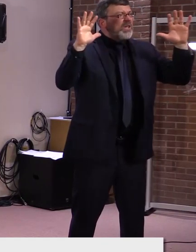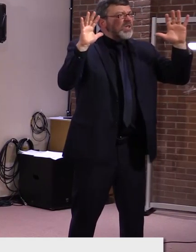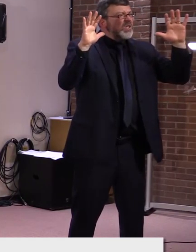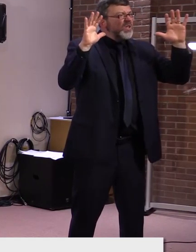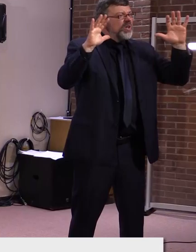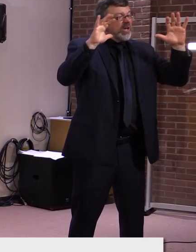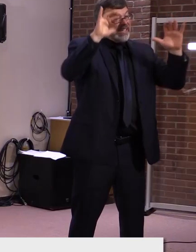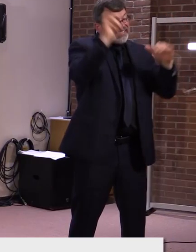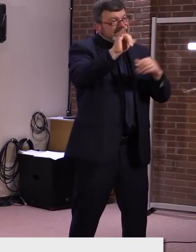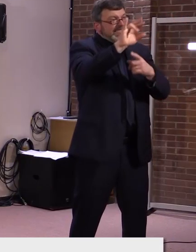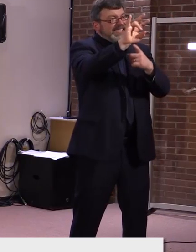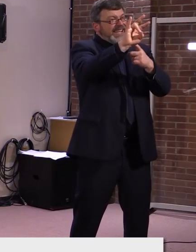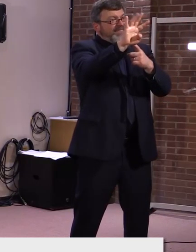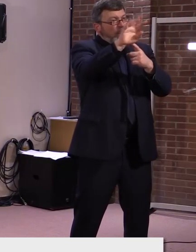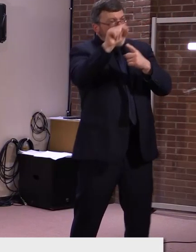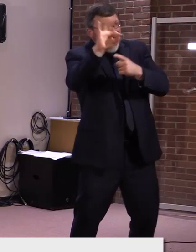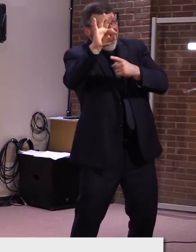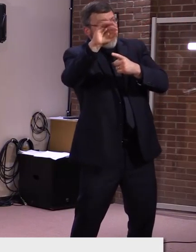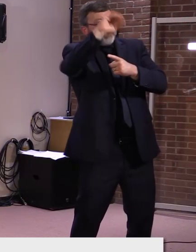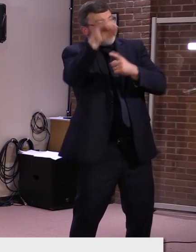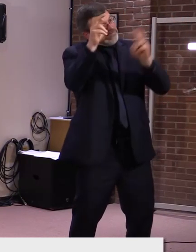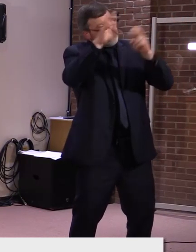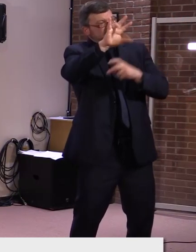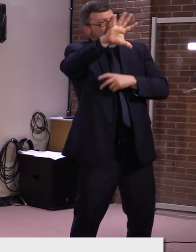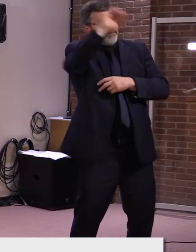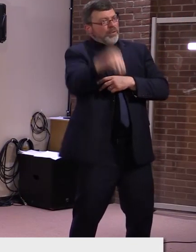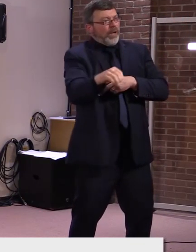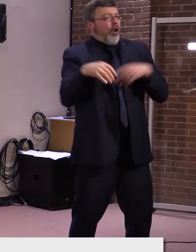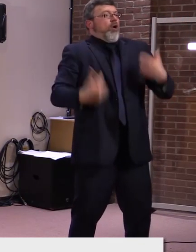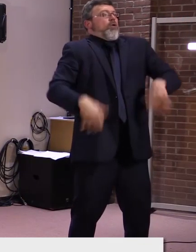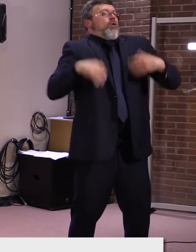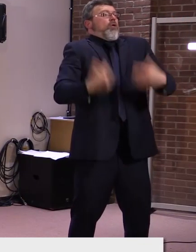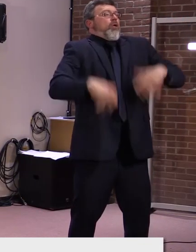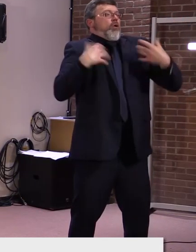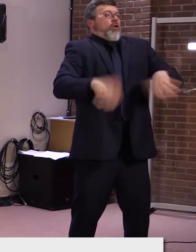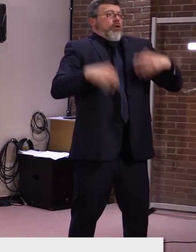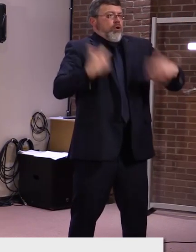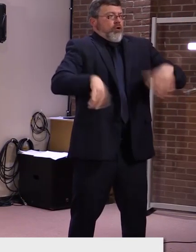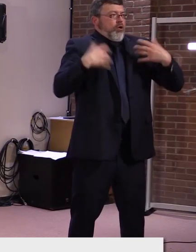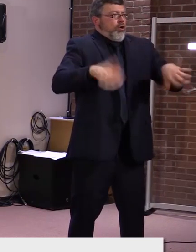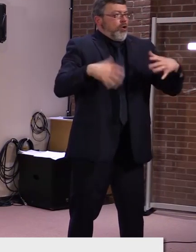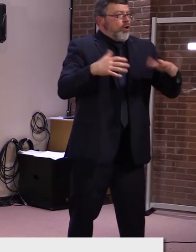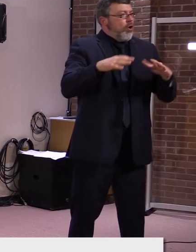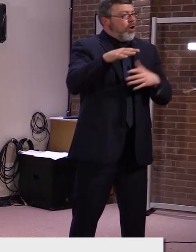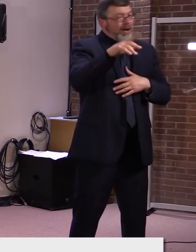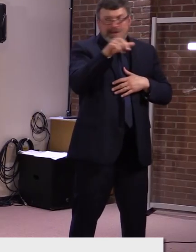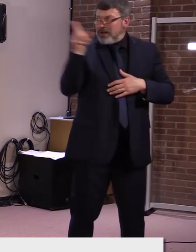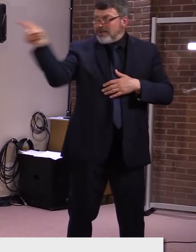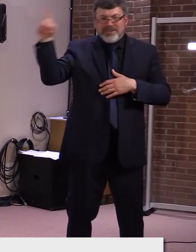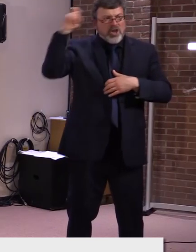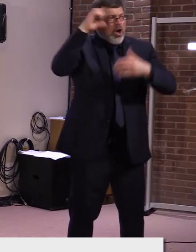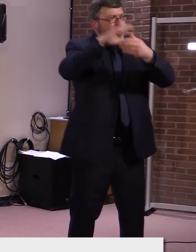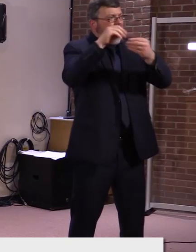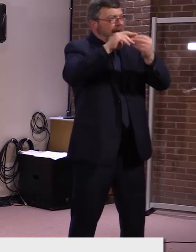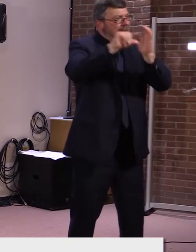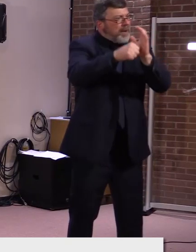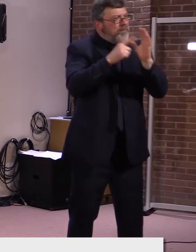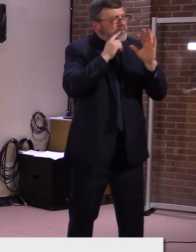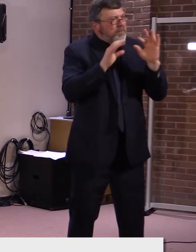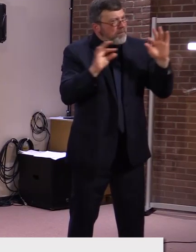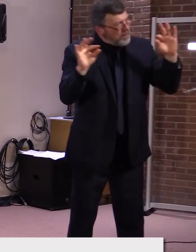74.9% of the eligible population. But as the governor mentioned, we have another very important milestone in our sights